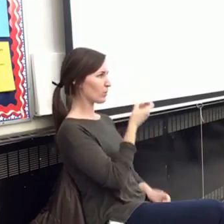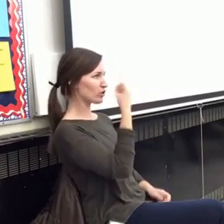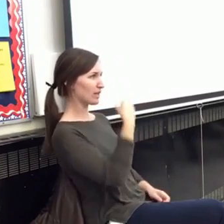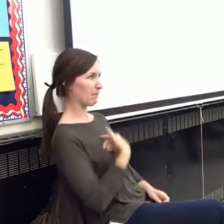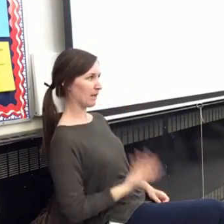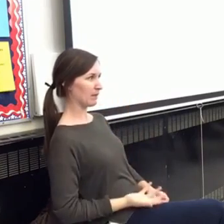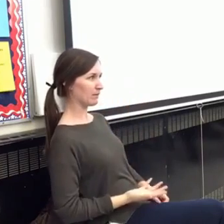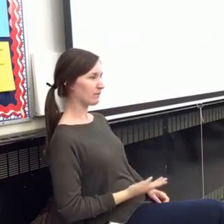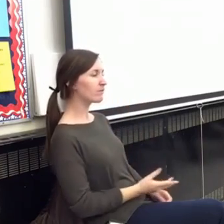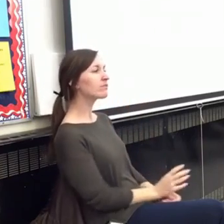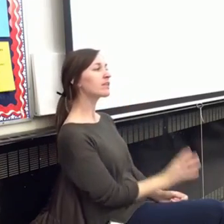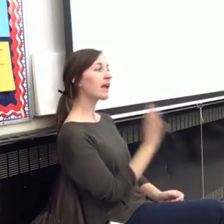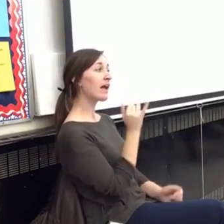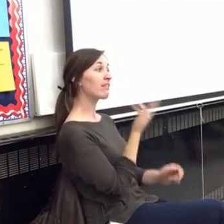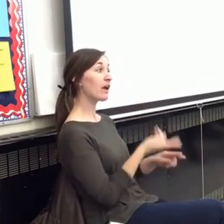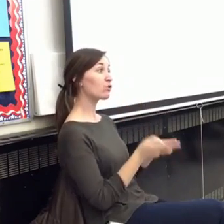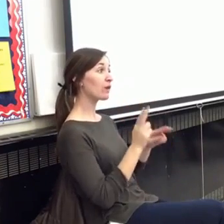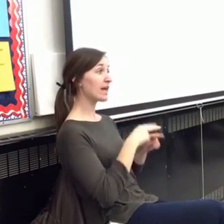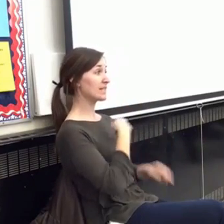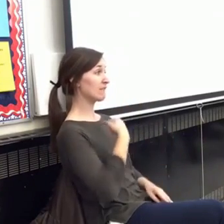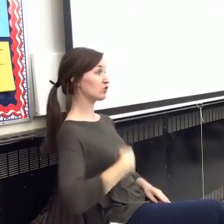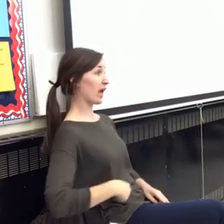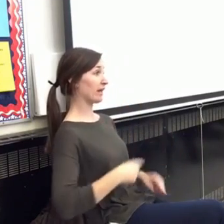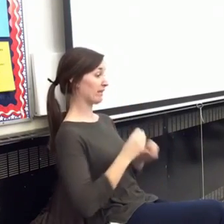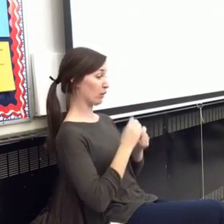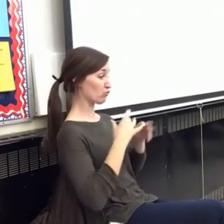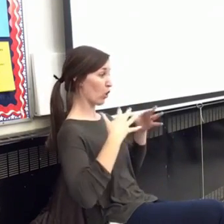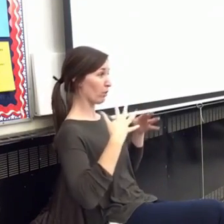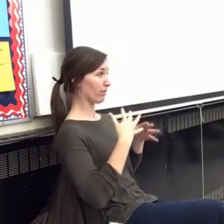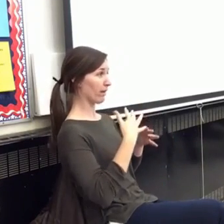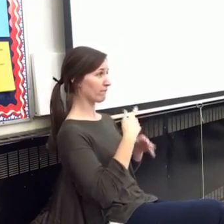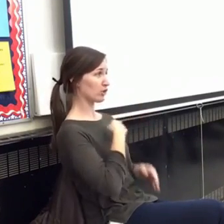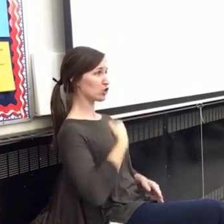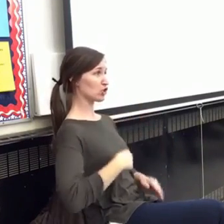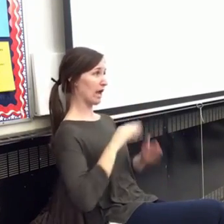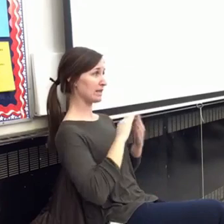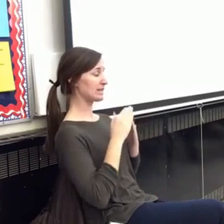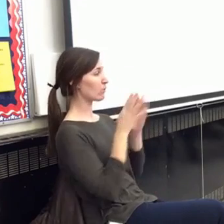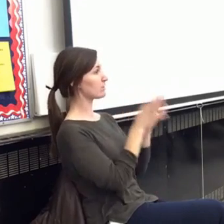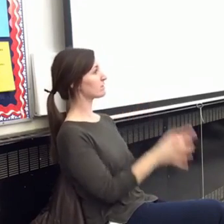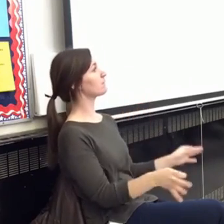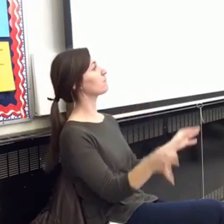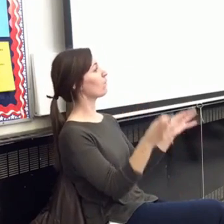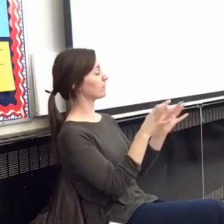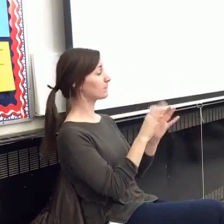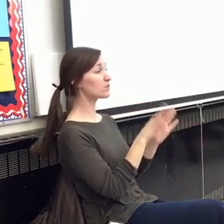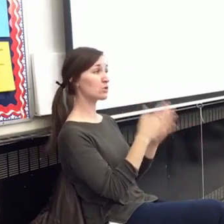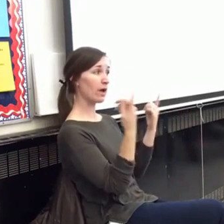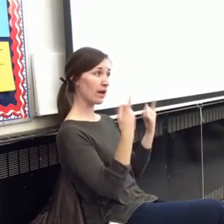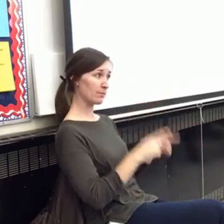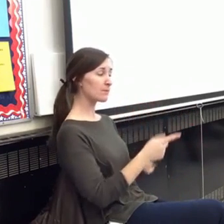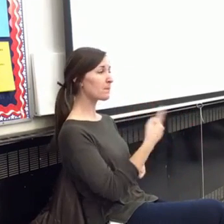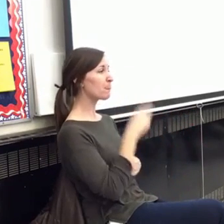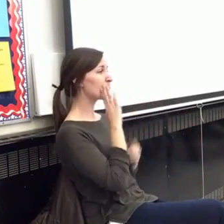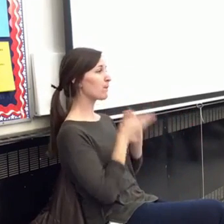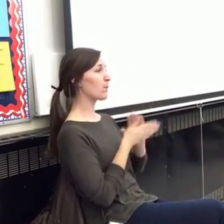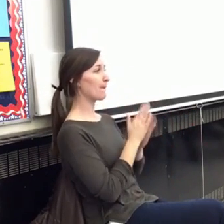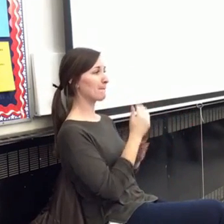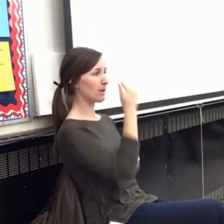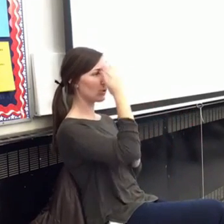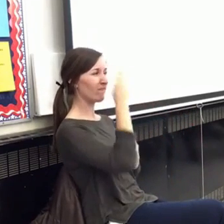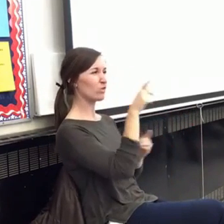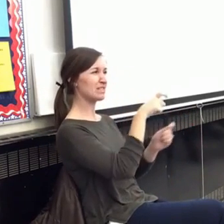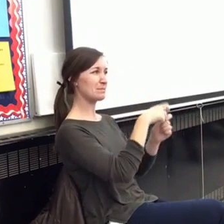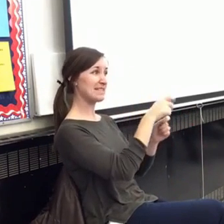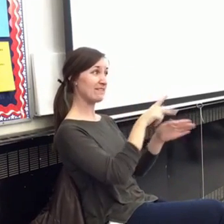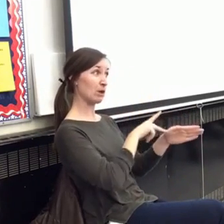of Chinatown is going to be very important. Now, what's going to happen is that they are also going to become known for certain professions. And